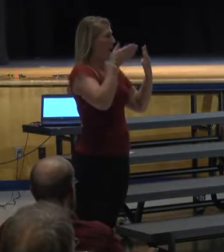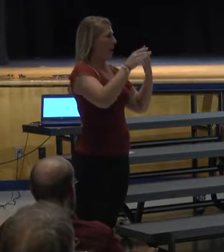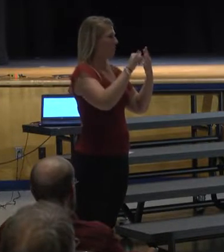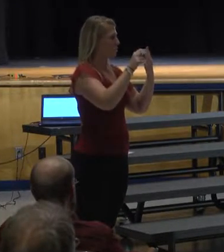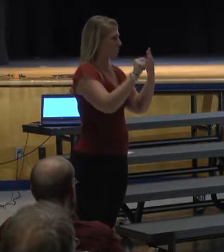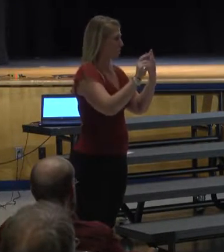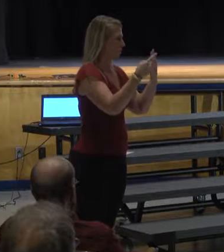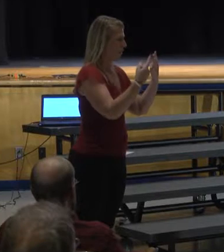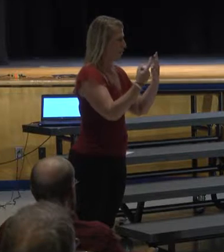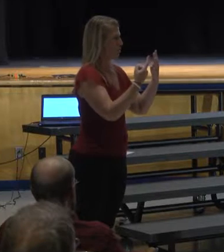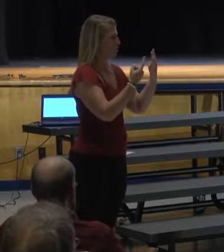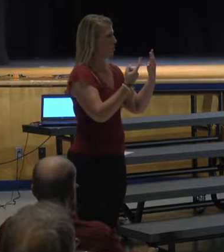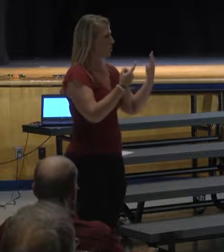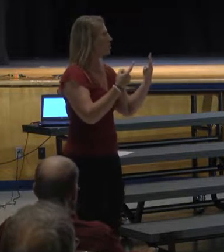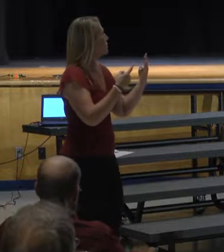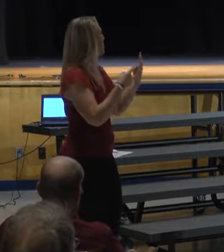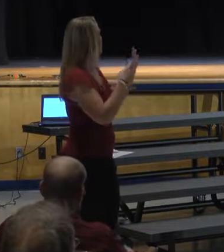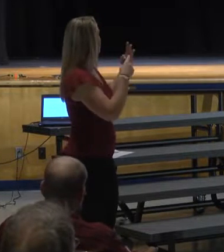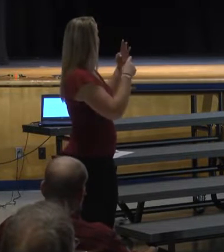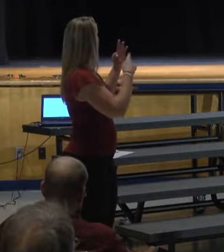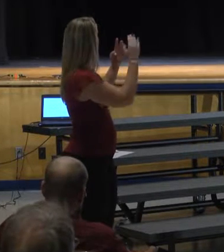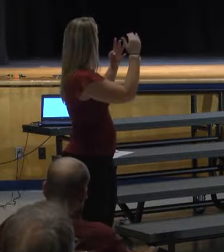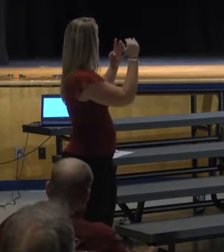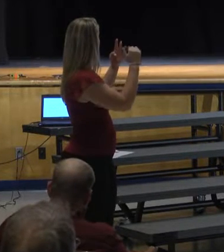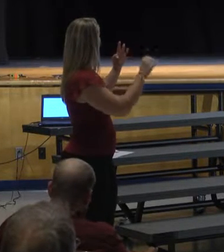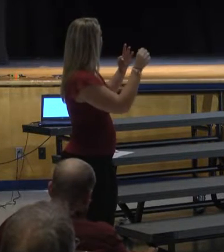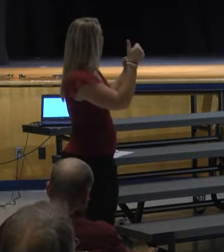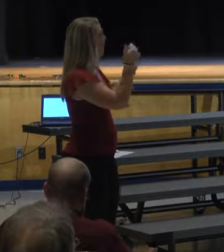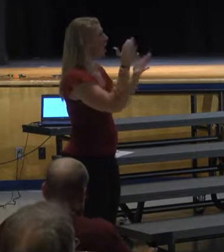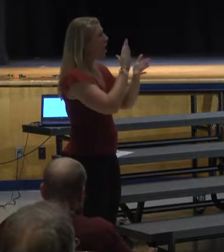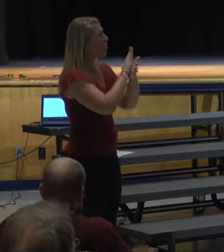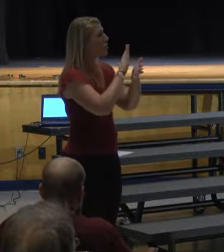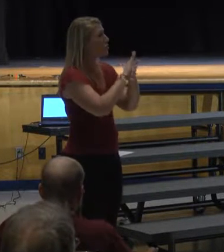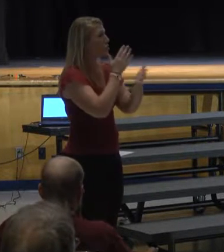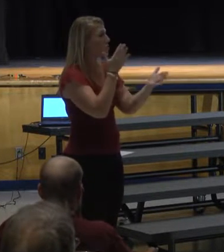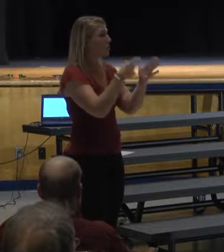And some schools might have other forms that they require you to fill out.